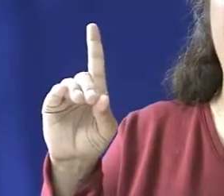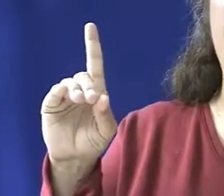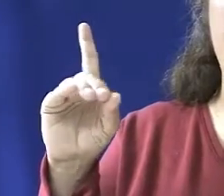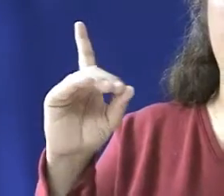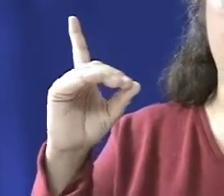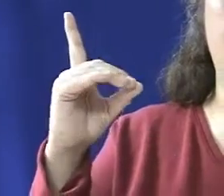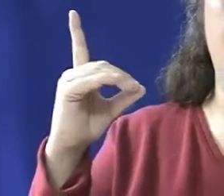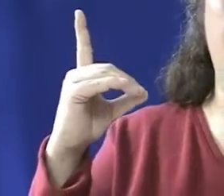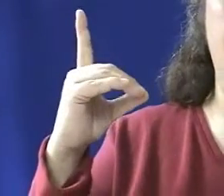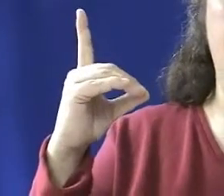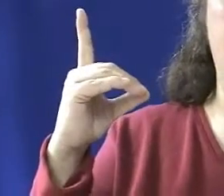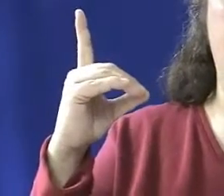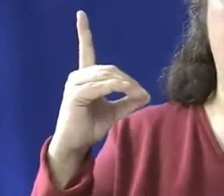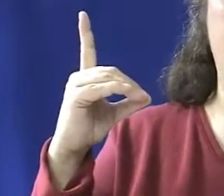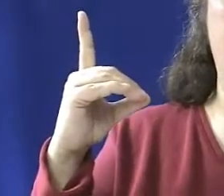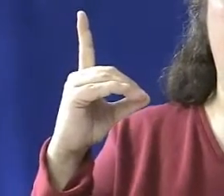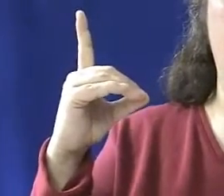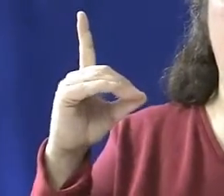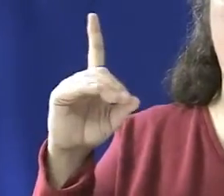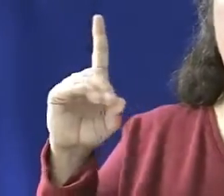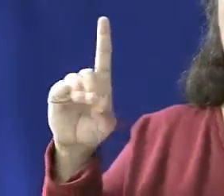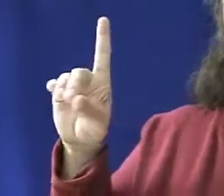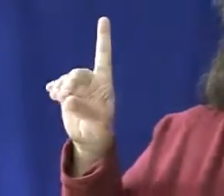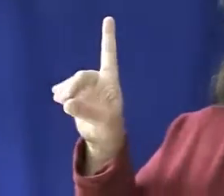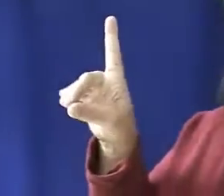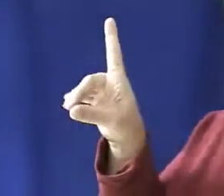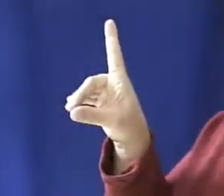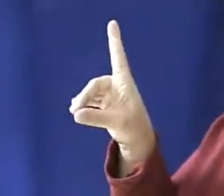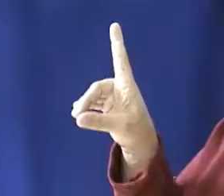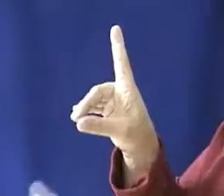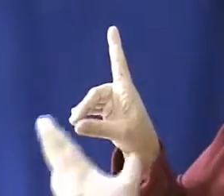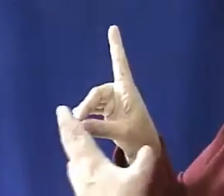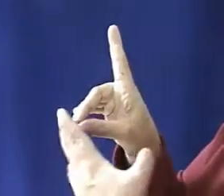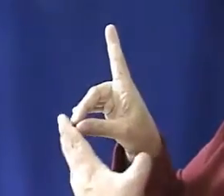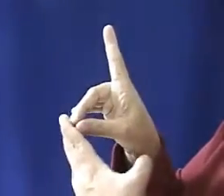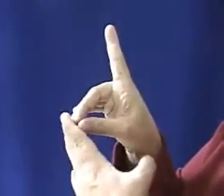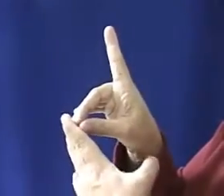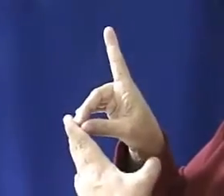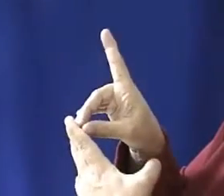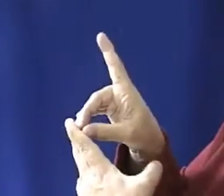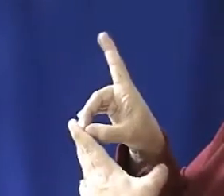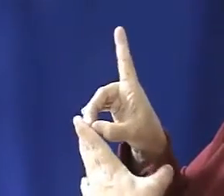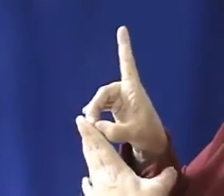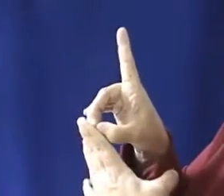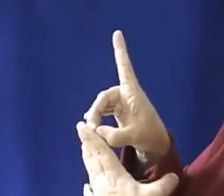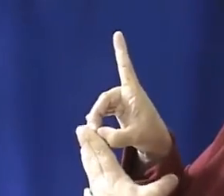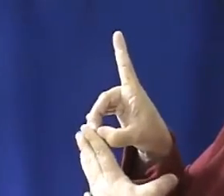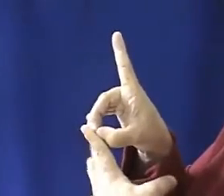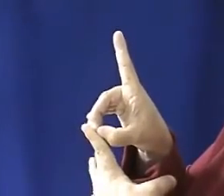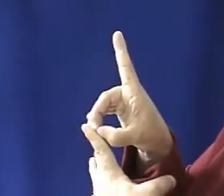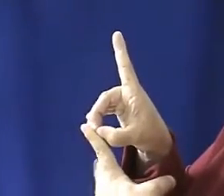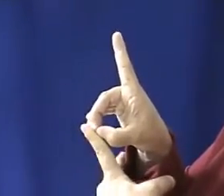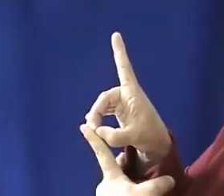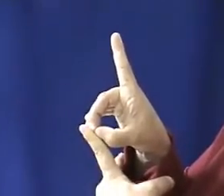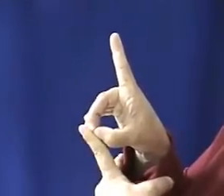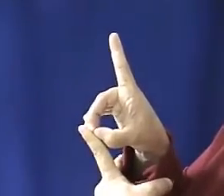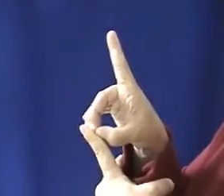D. Index finger up, the others form a circle. Your thumb again should be curled. Mine